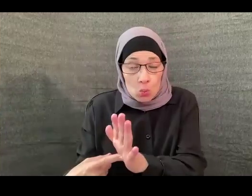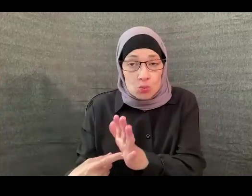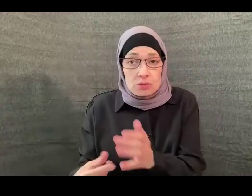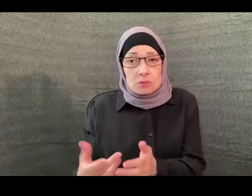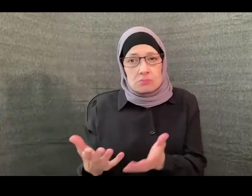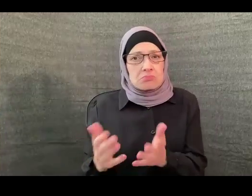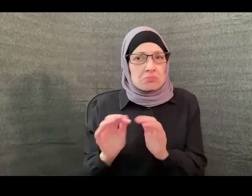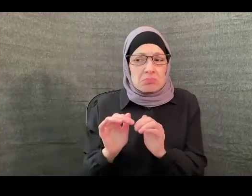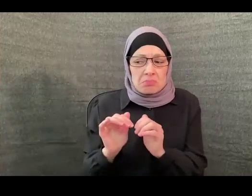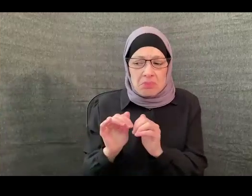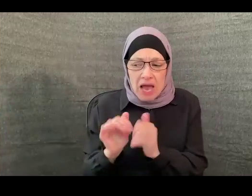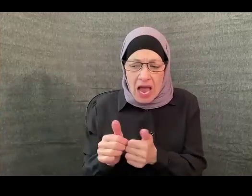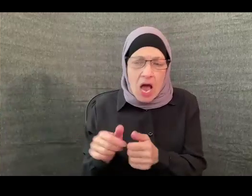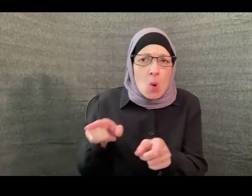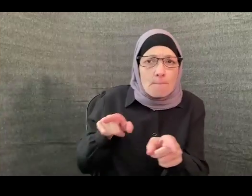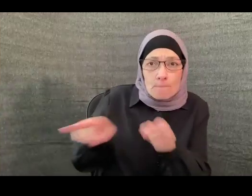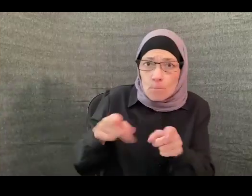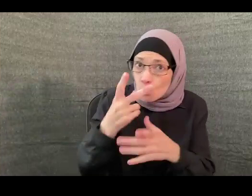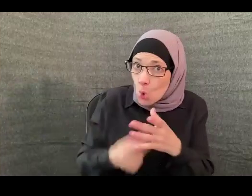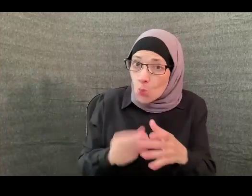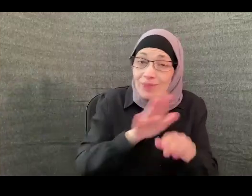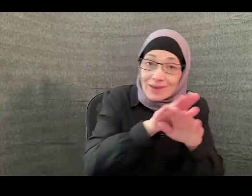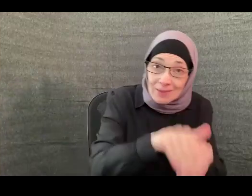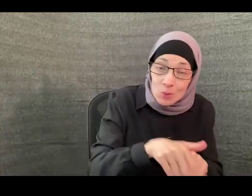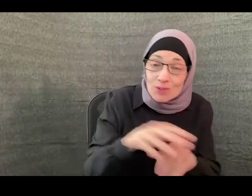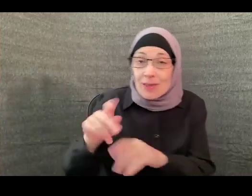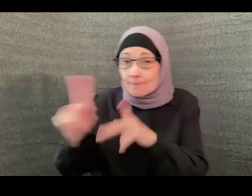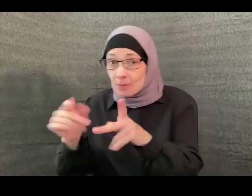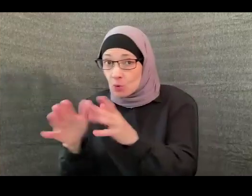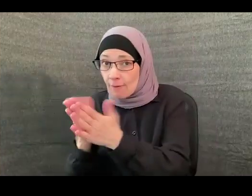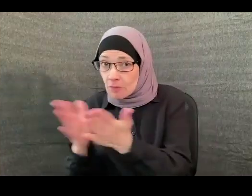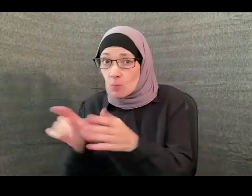the people of the book and the hypocrites. Okay?